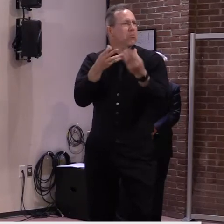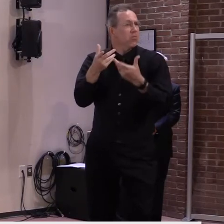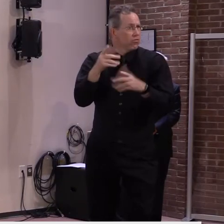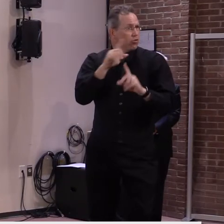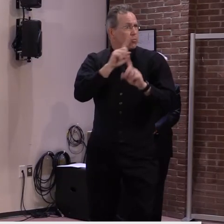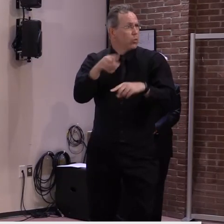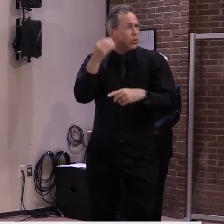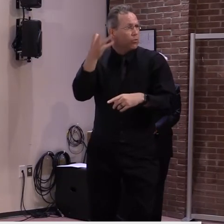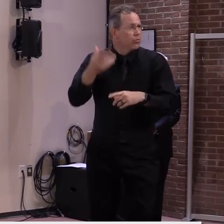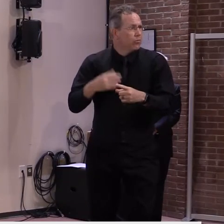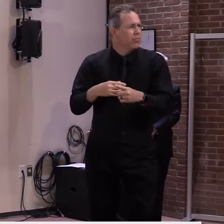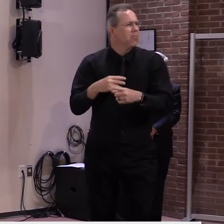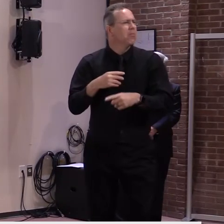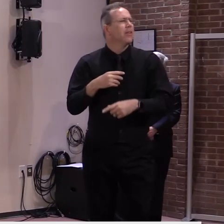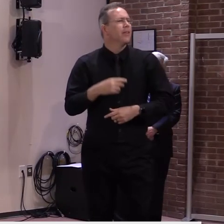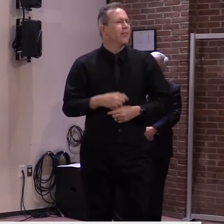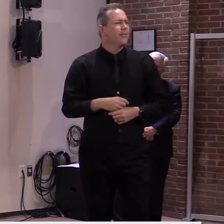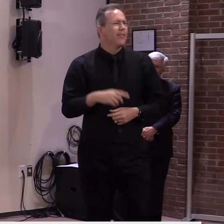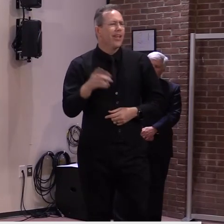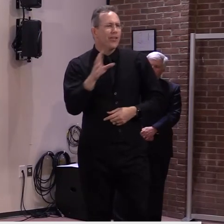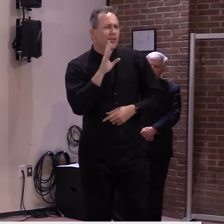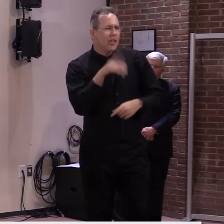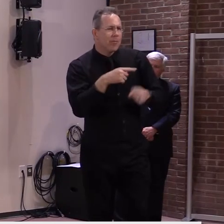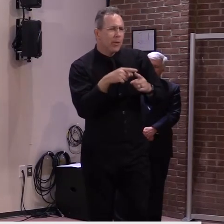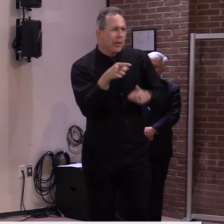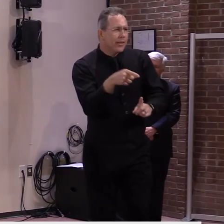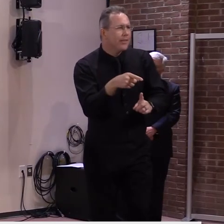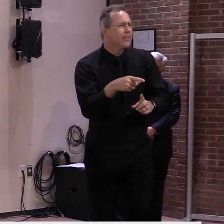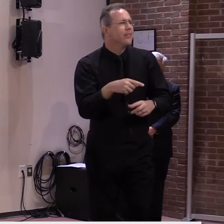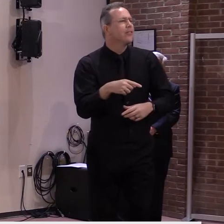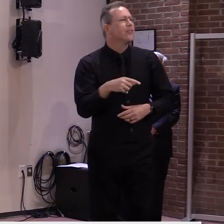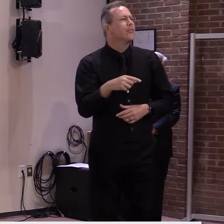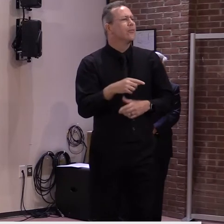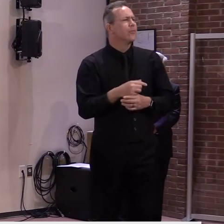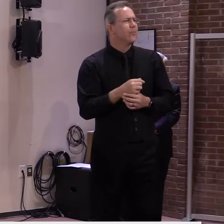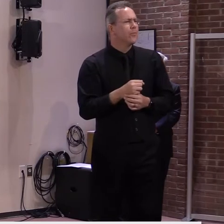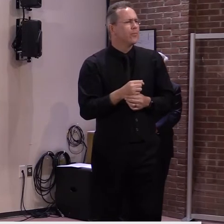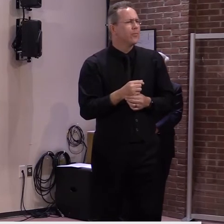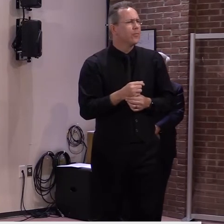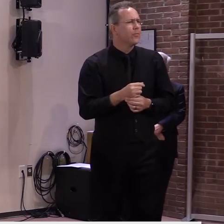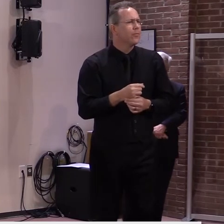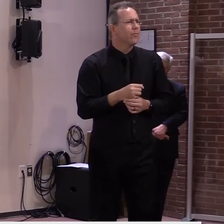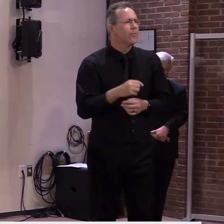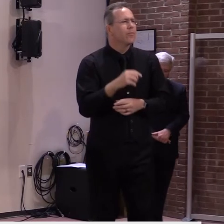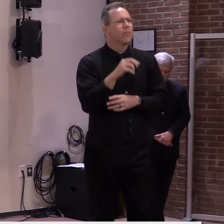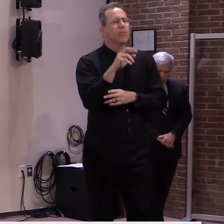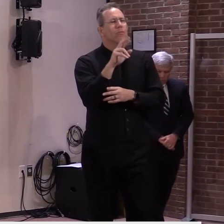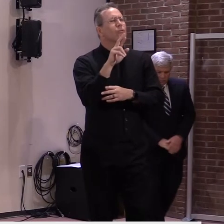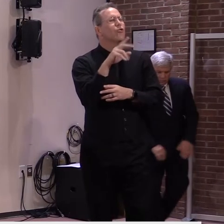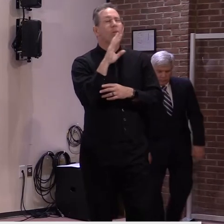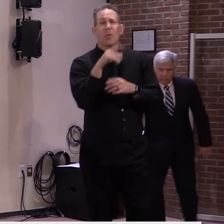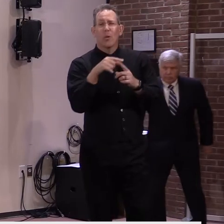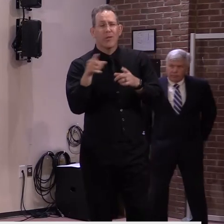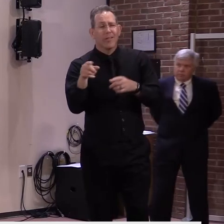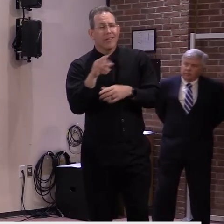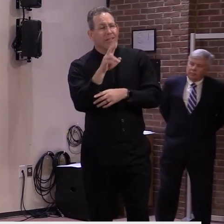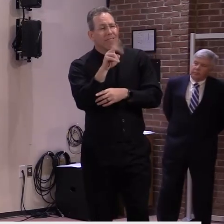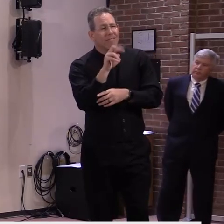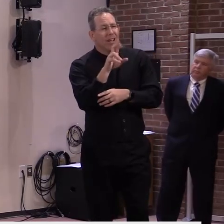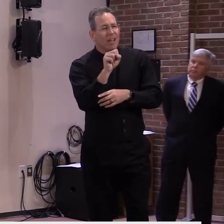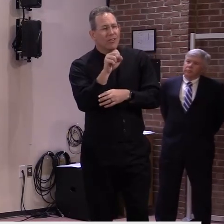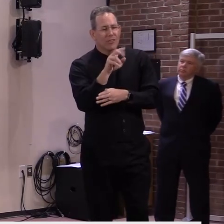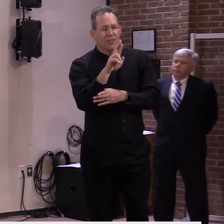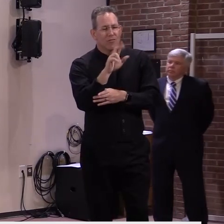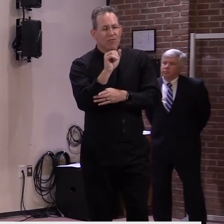termed ransomware, and I'm not familiar with whether any have been or not. I know if